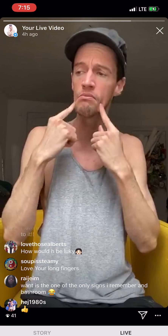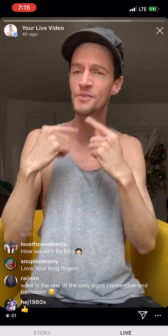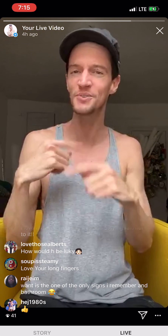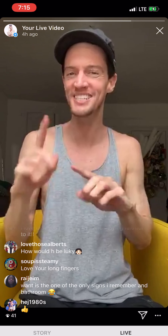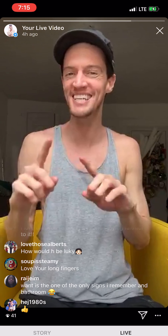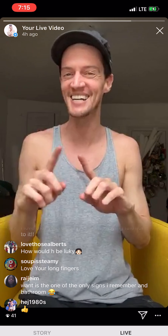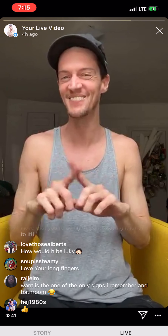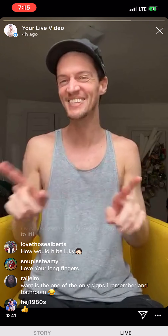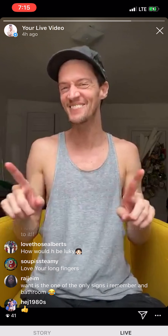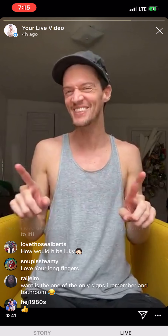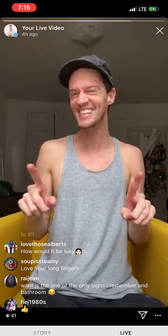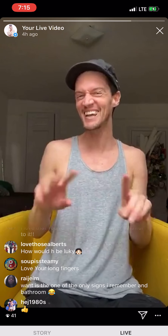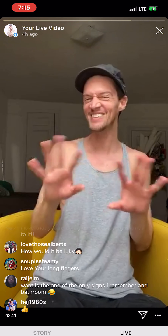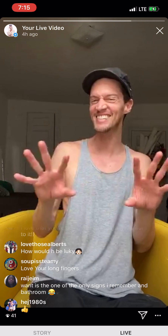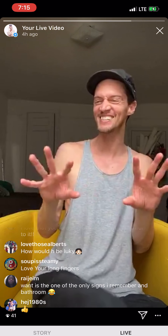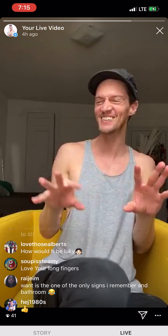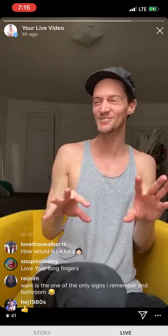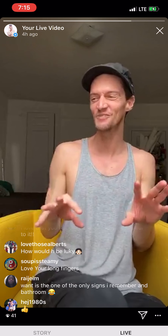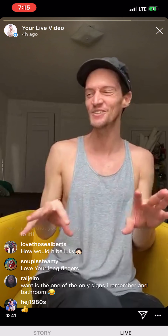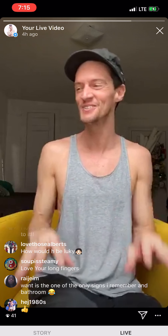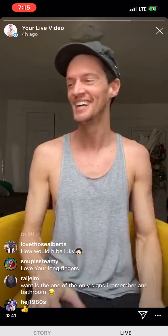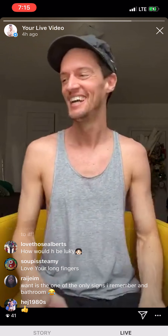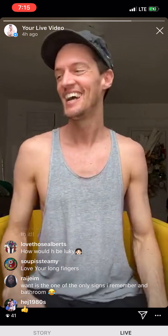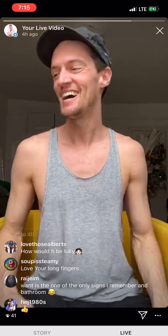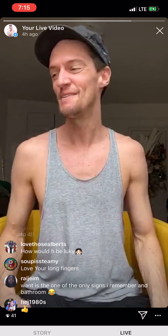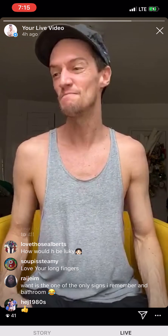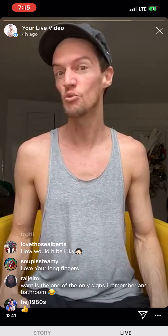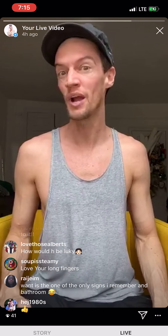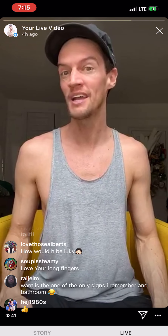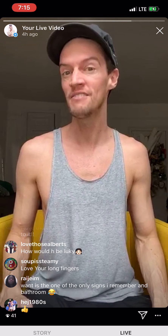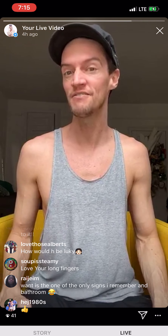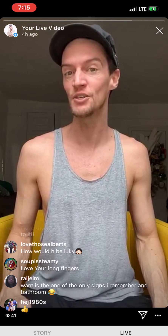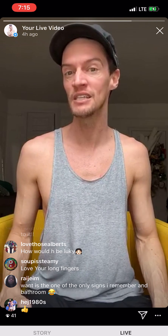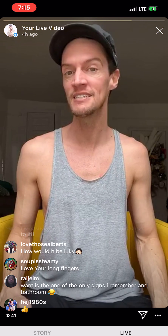We're just, uh, we're done for the day. We're just gonna do a little review. Um, brave. Fearless.